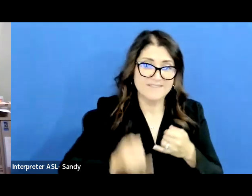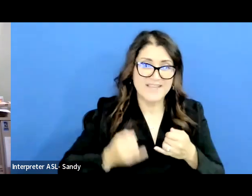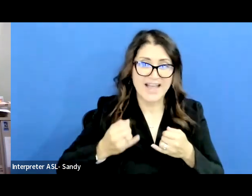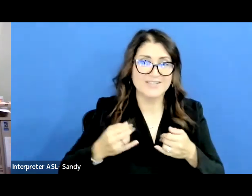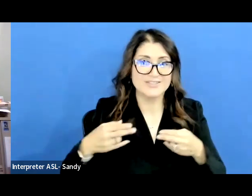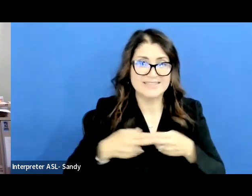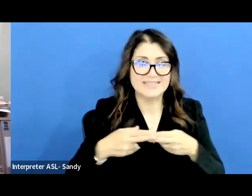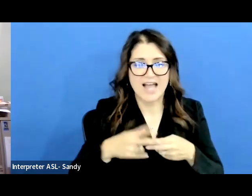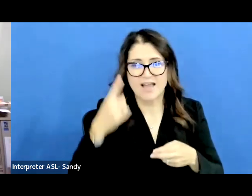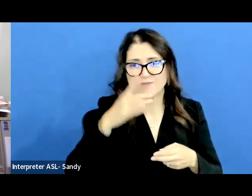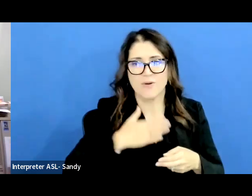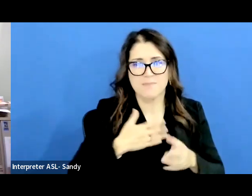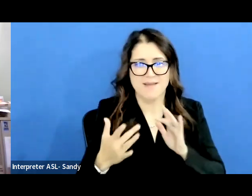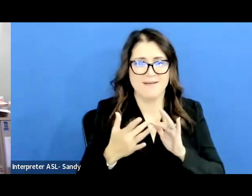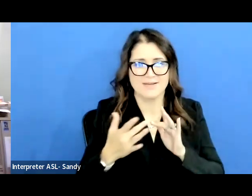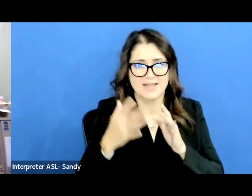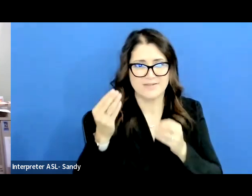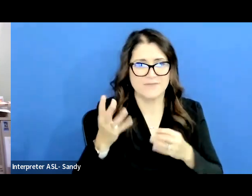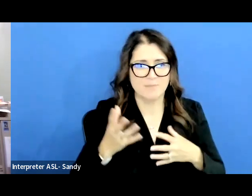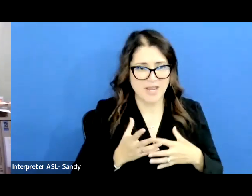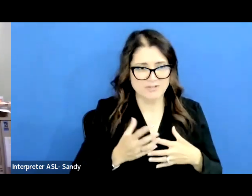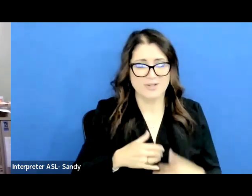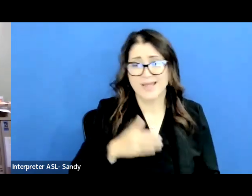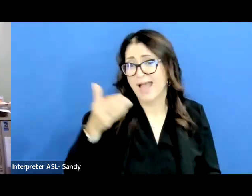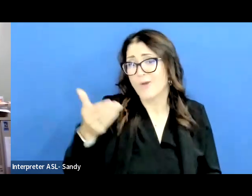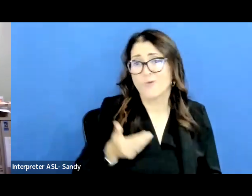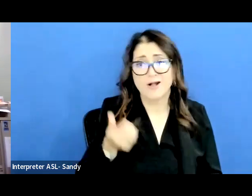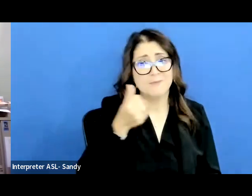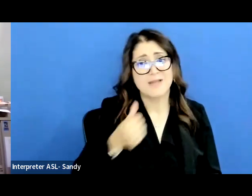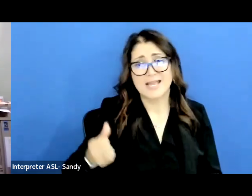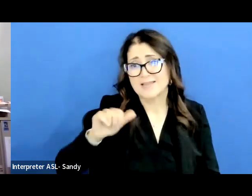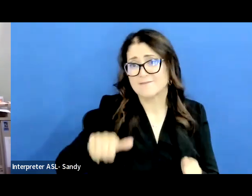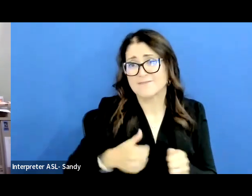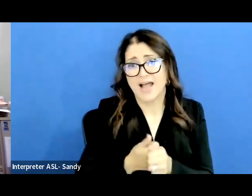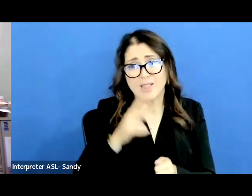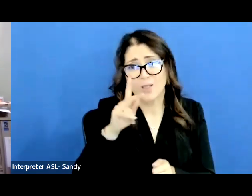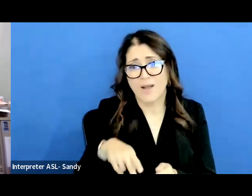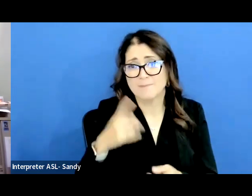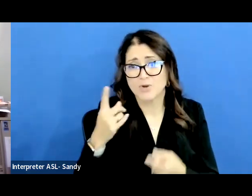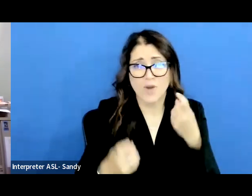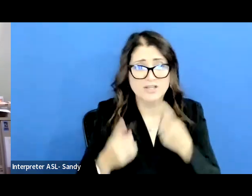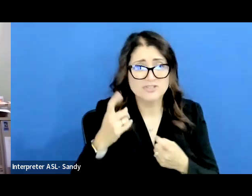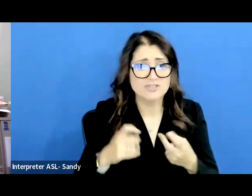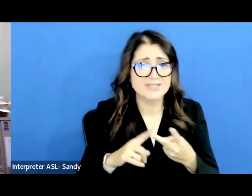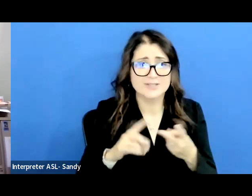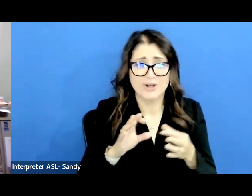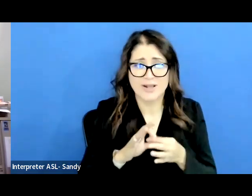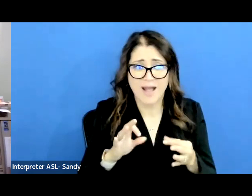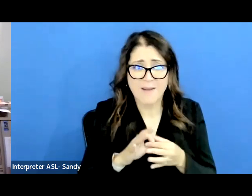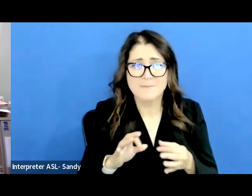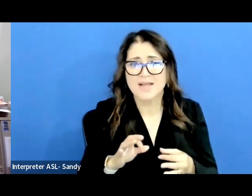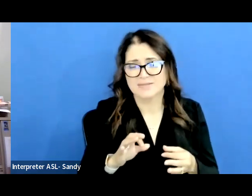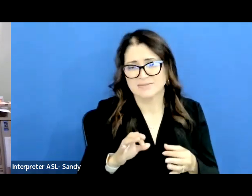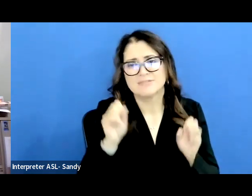my contact information. I welcome any follow-up questions or comments. You can